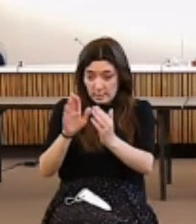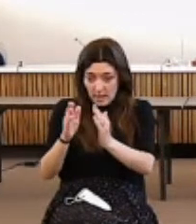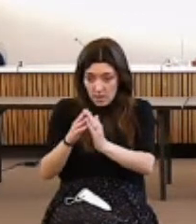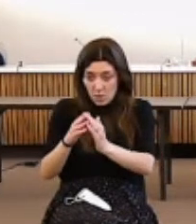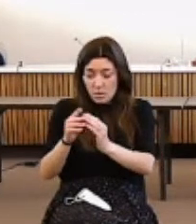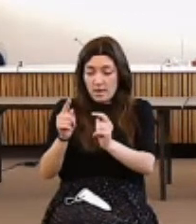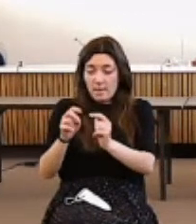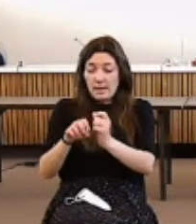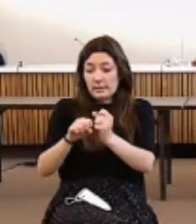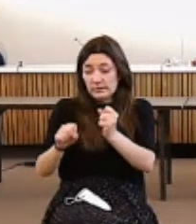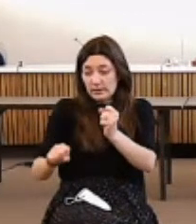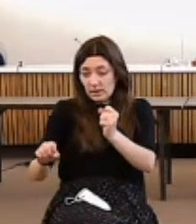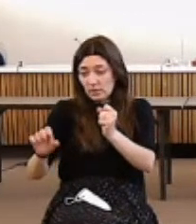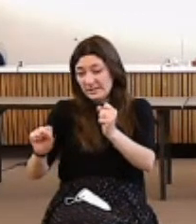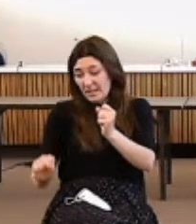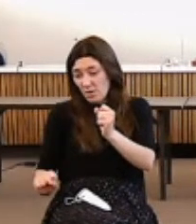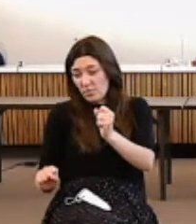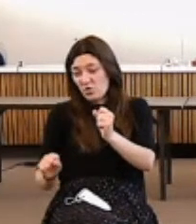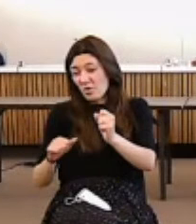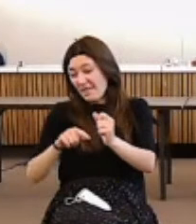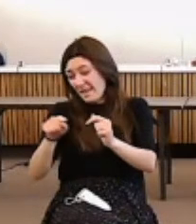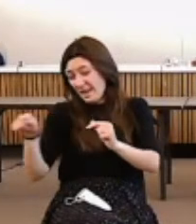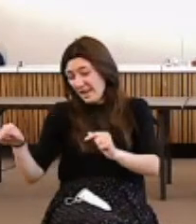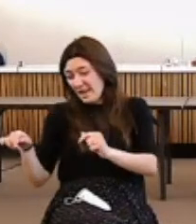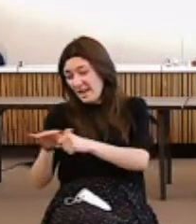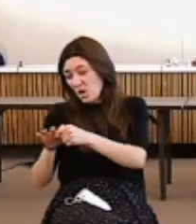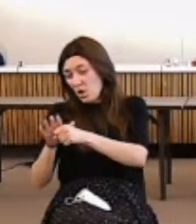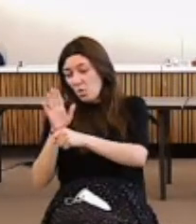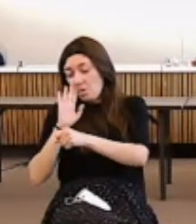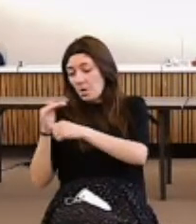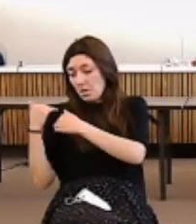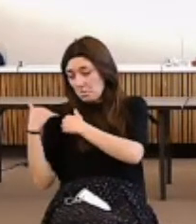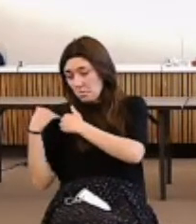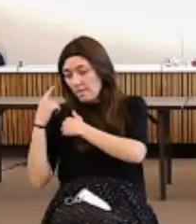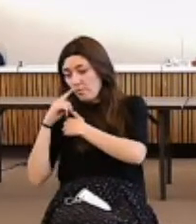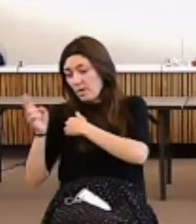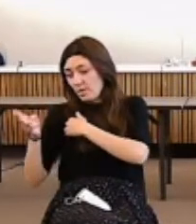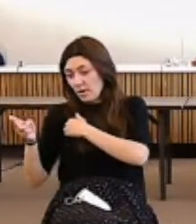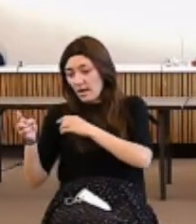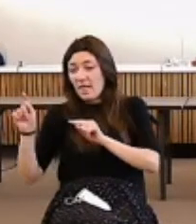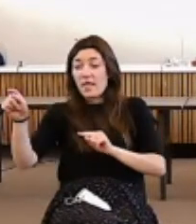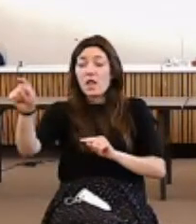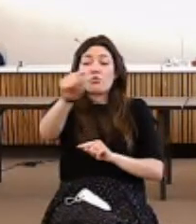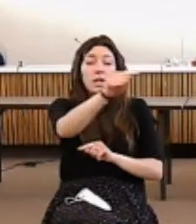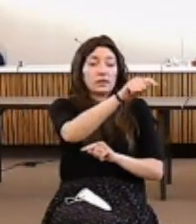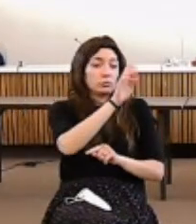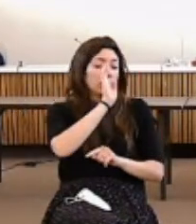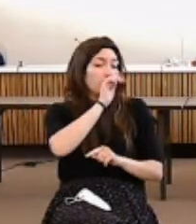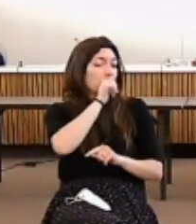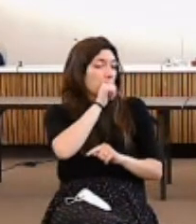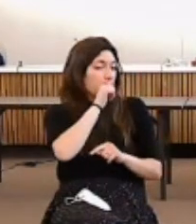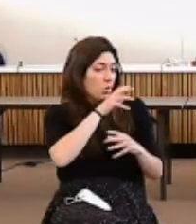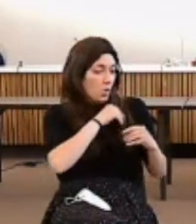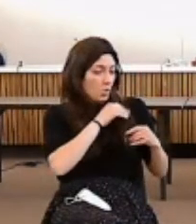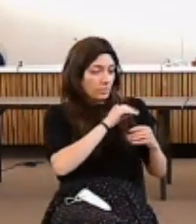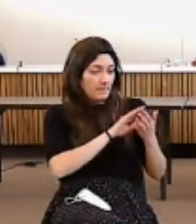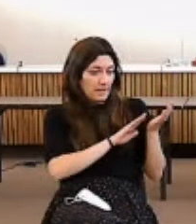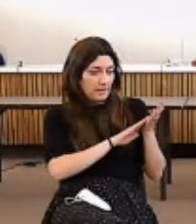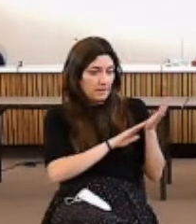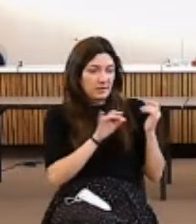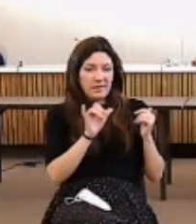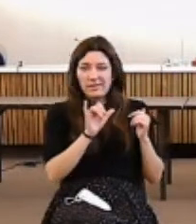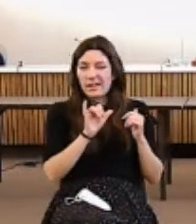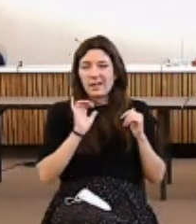And so that portion would be owned and maintained by the town of Henrietta. And then everything else would be privately owned and maintained, just like the